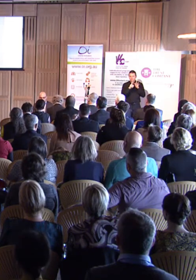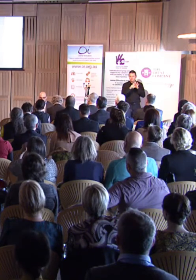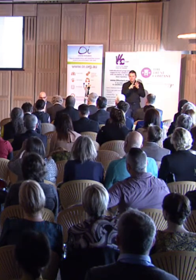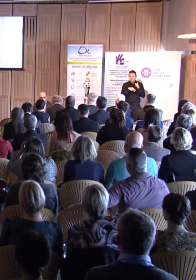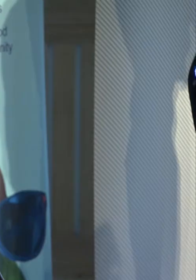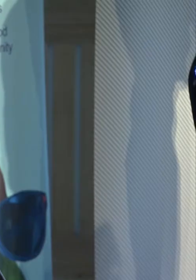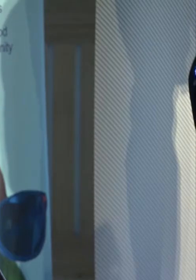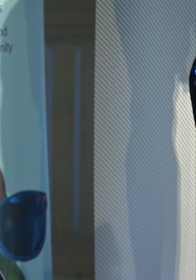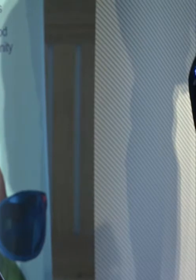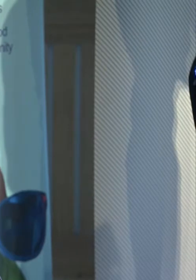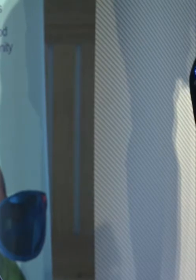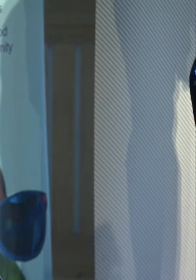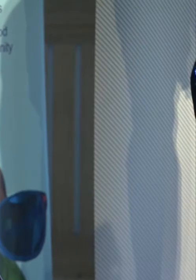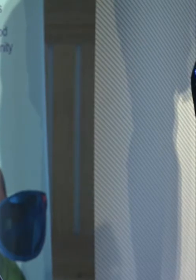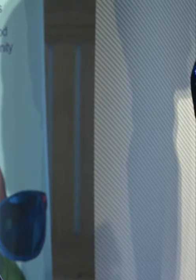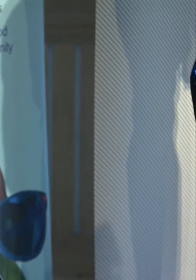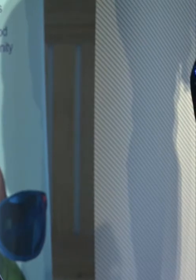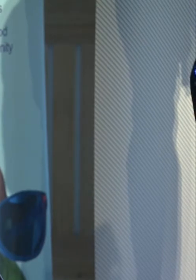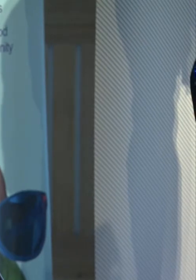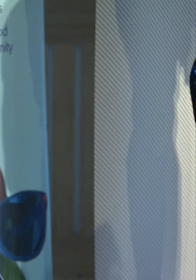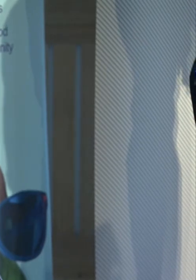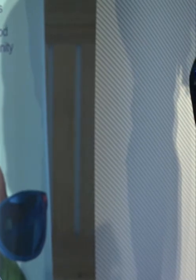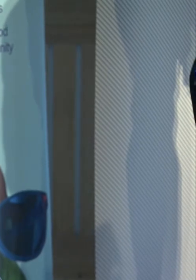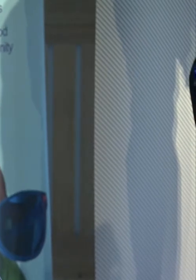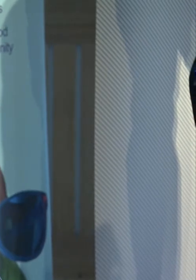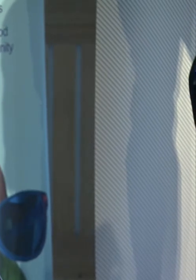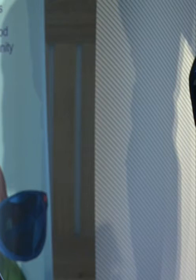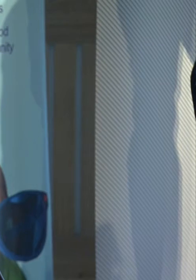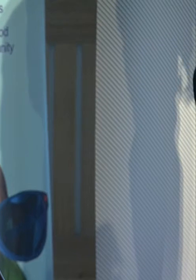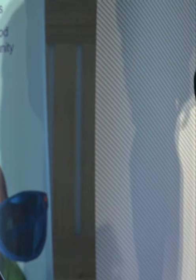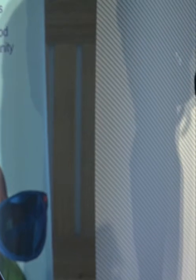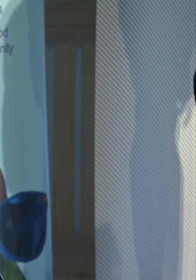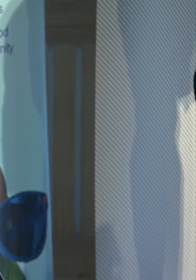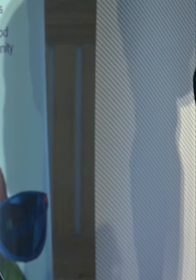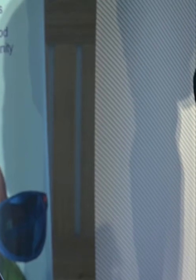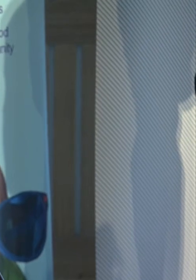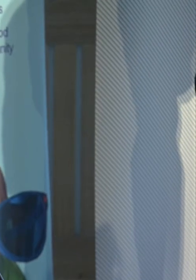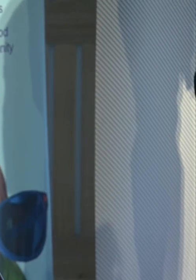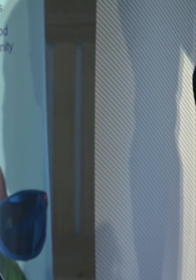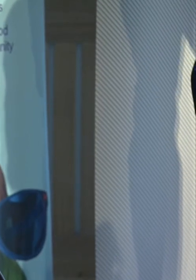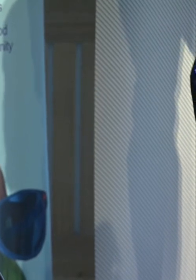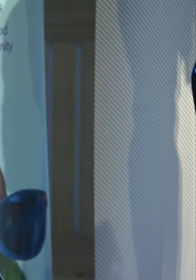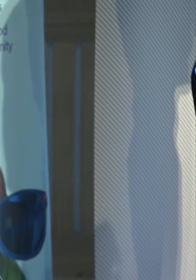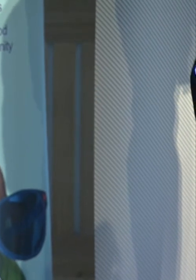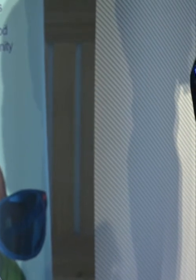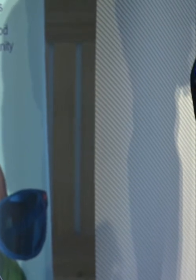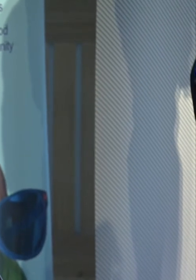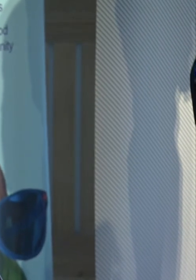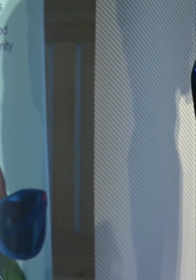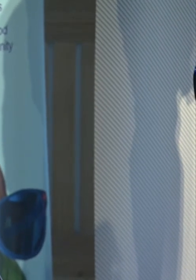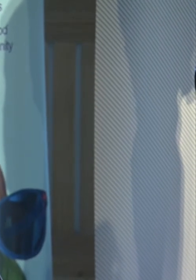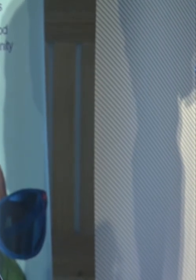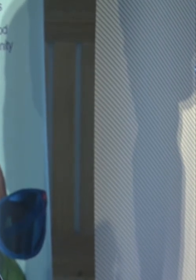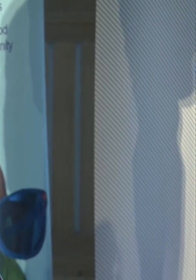also welcome our online audience as we live stream the launch of OI and LifeStart social